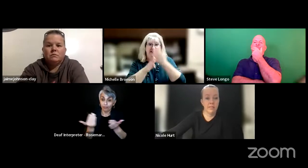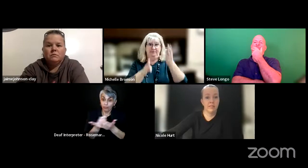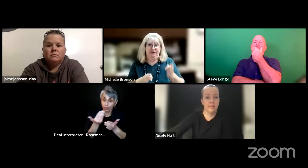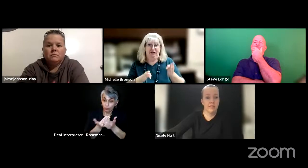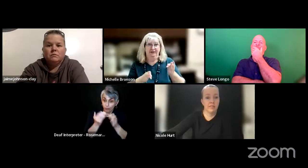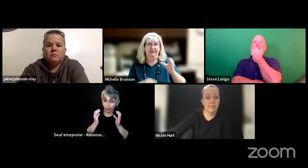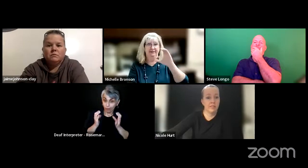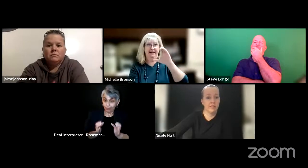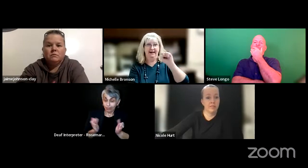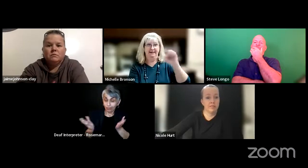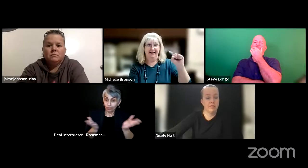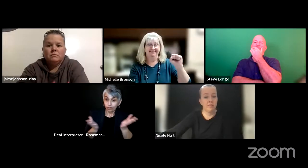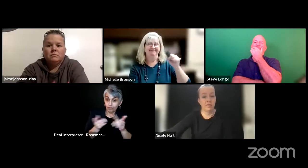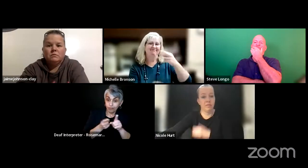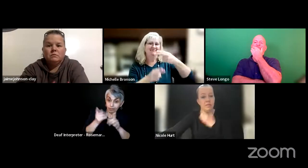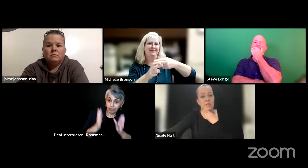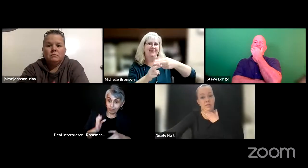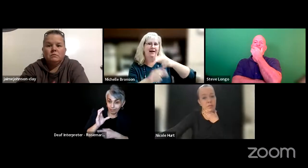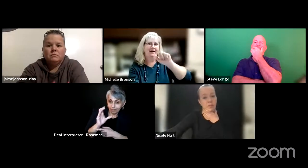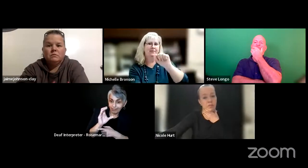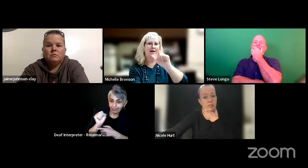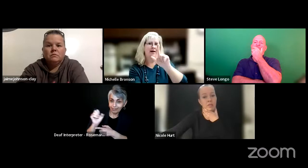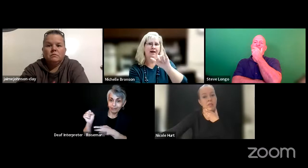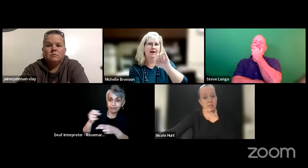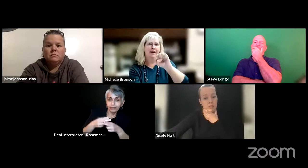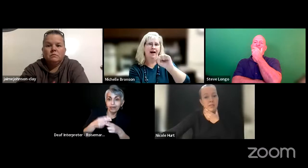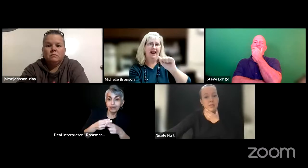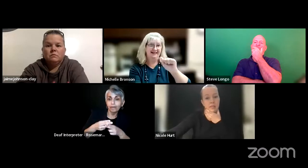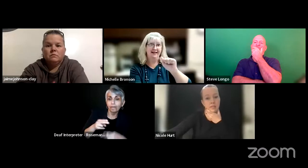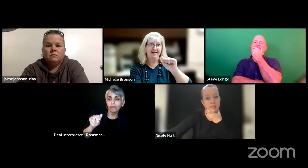We have a new client service specialist,